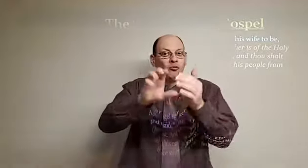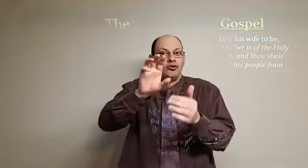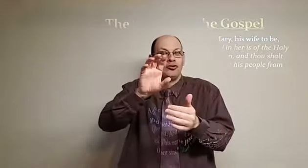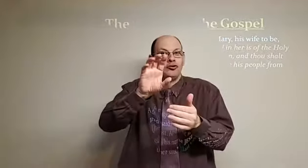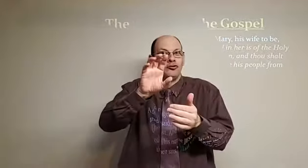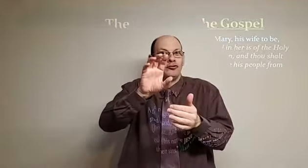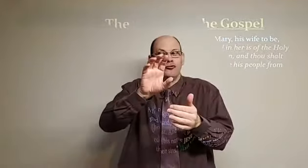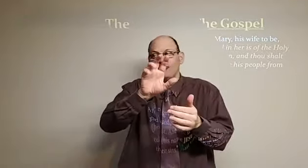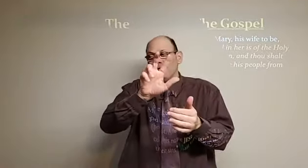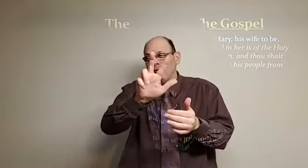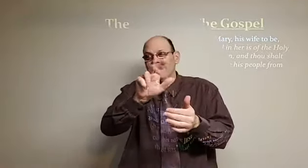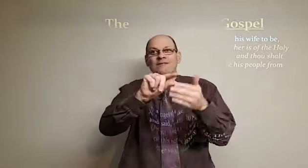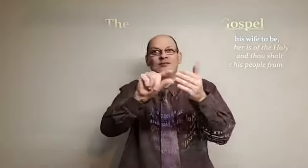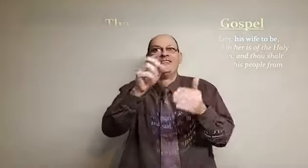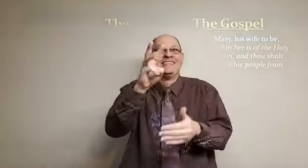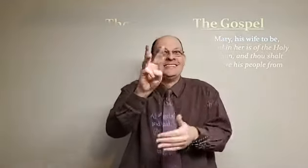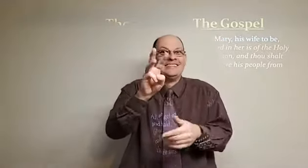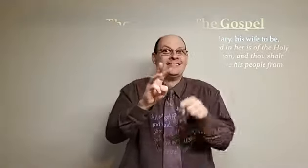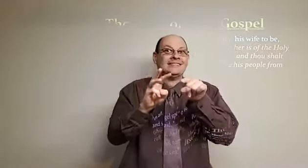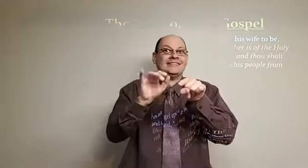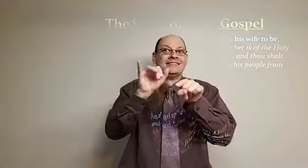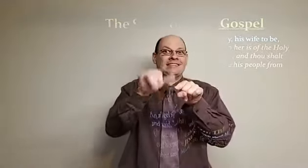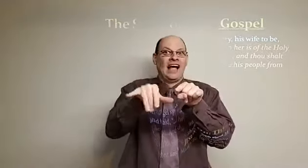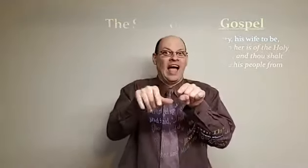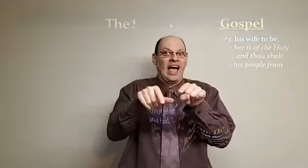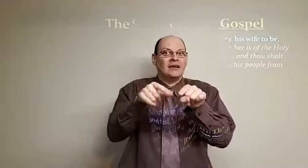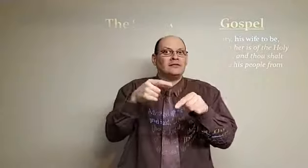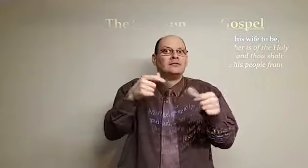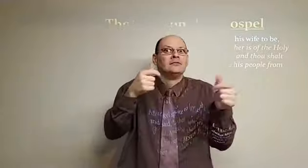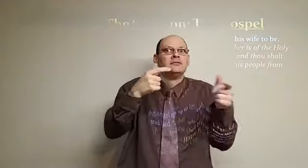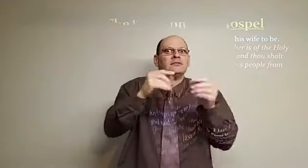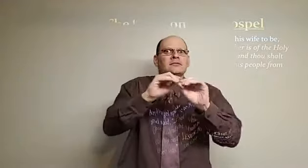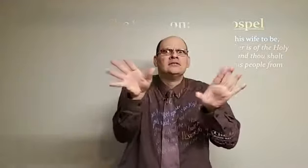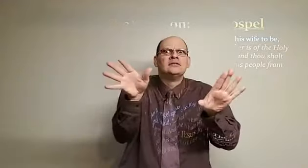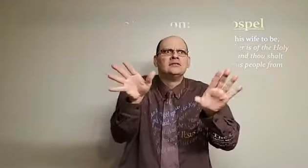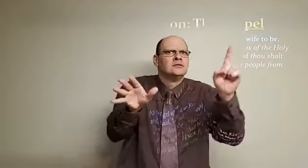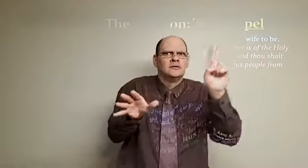the flesh that God appeared and we see that from 1st Timothy 3 and 16